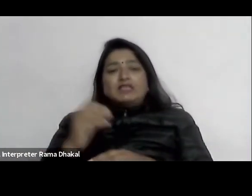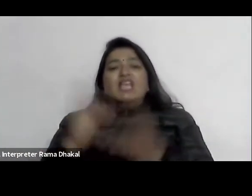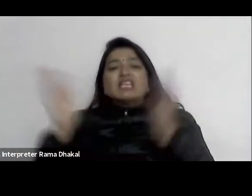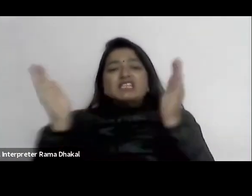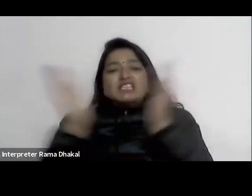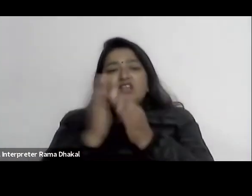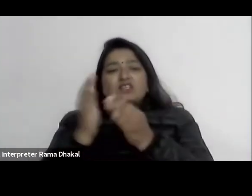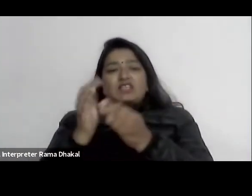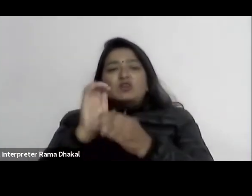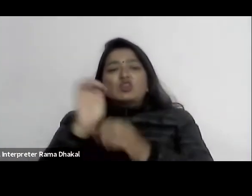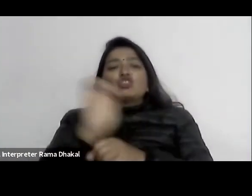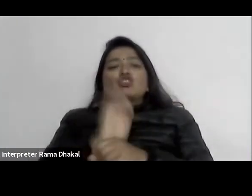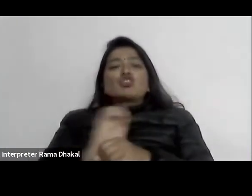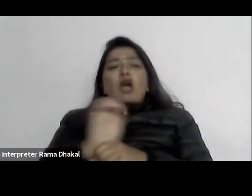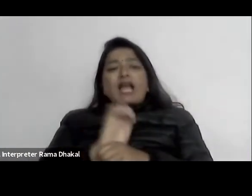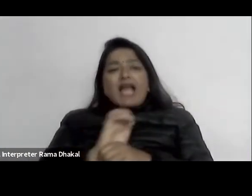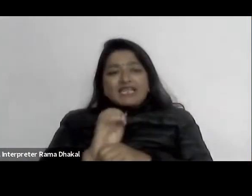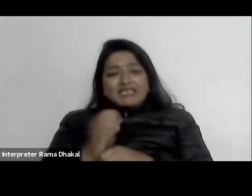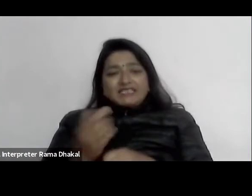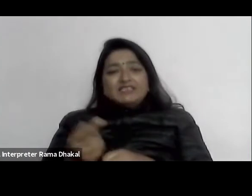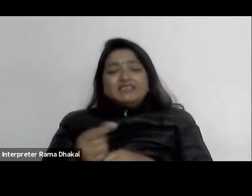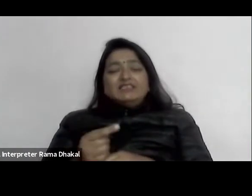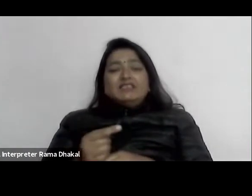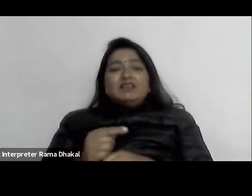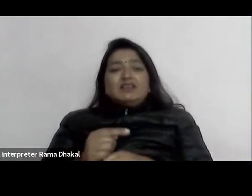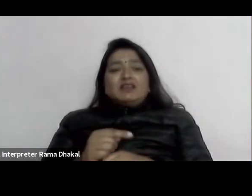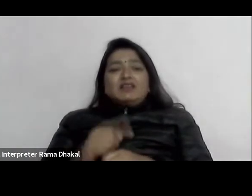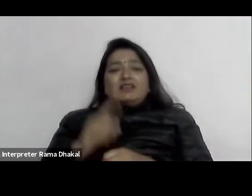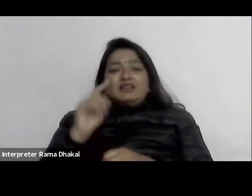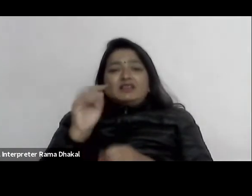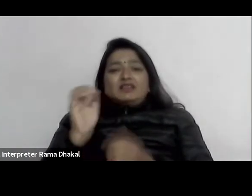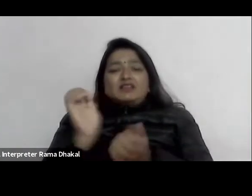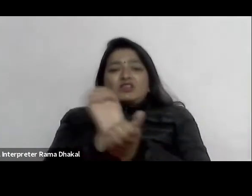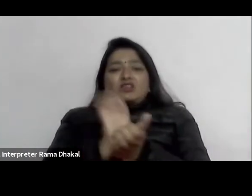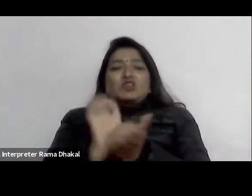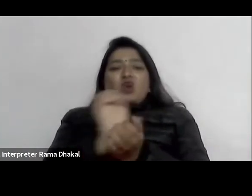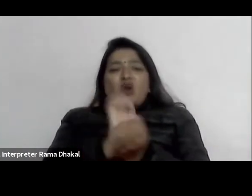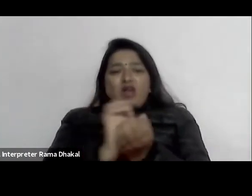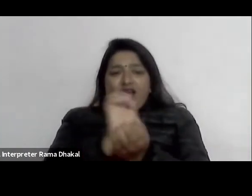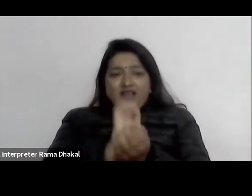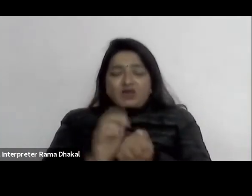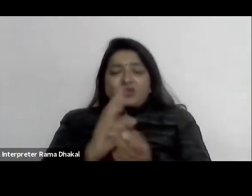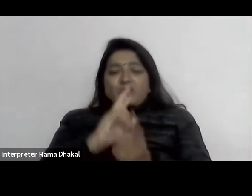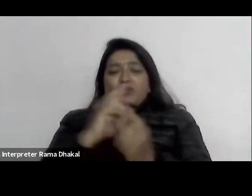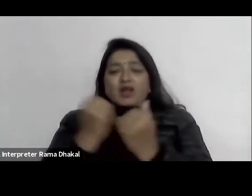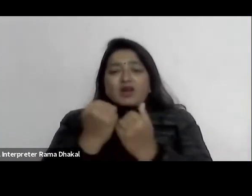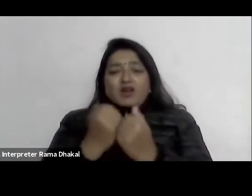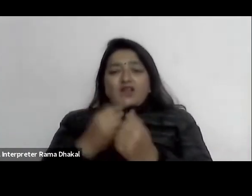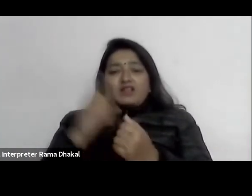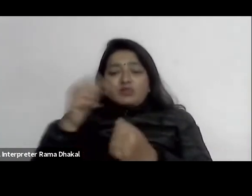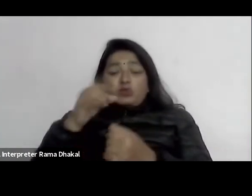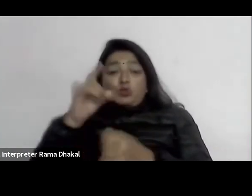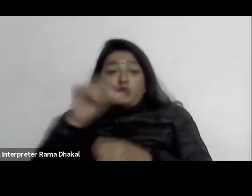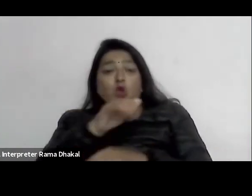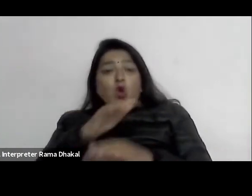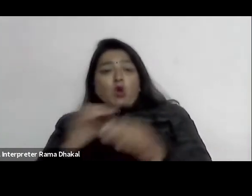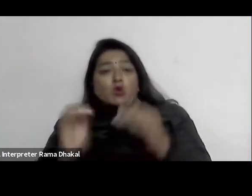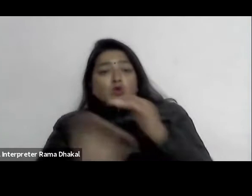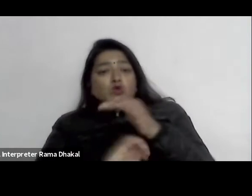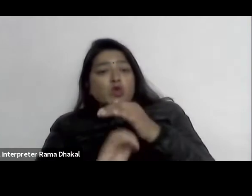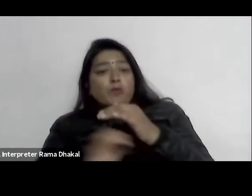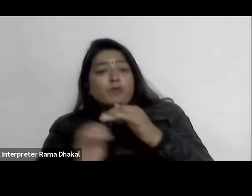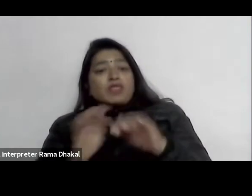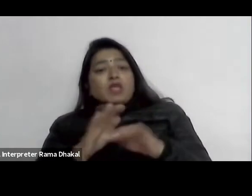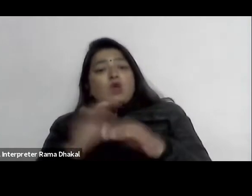microfinance. And they're a supportive union that deals with economic benefits for its members and participation. I